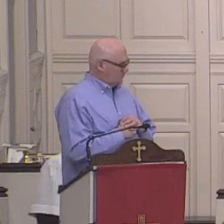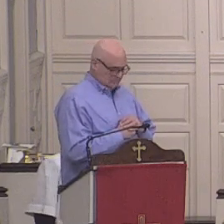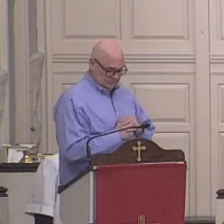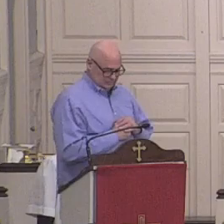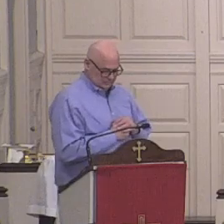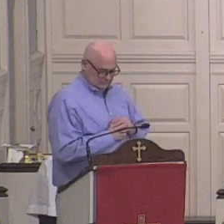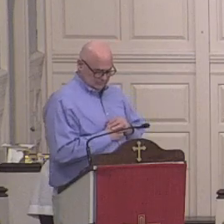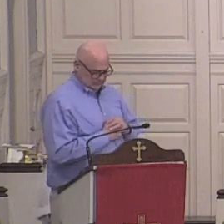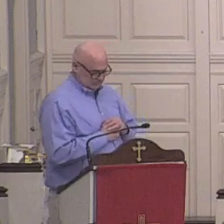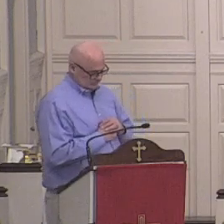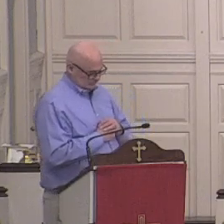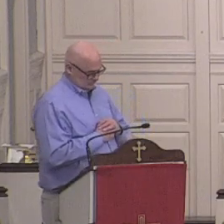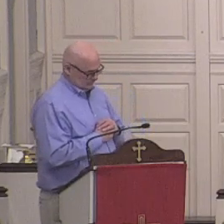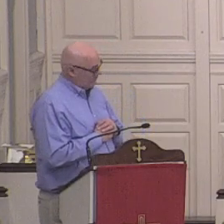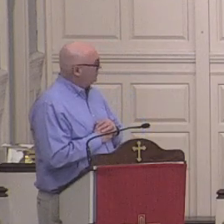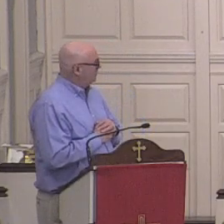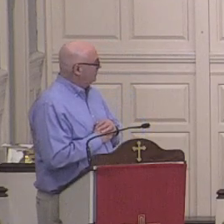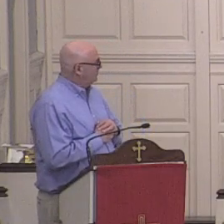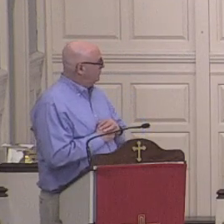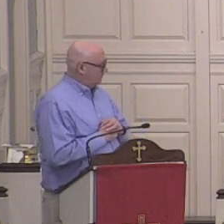the clouds of heaven."